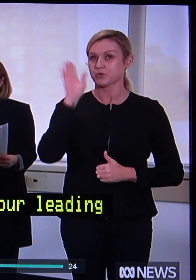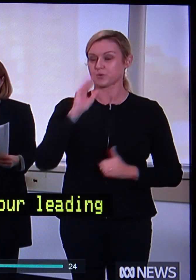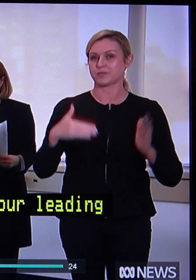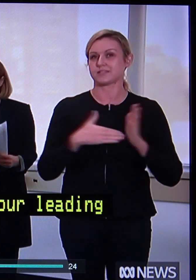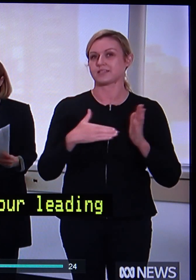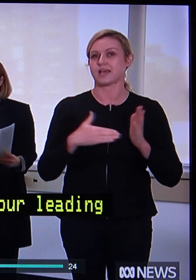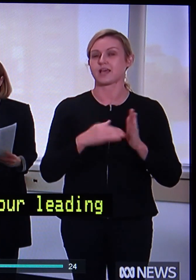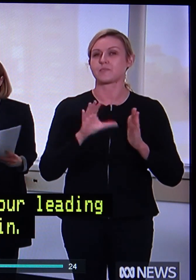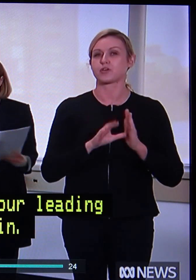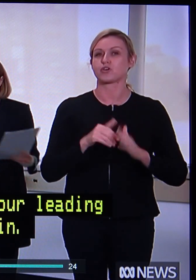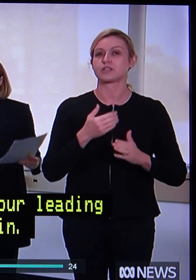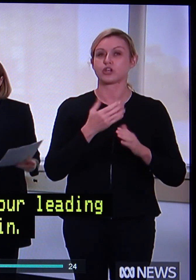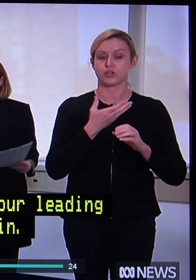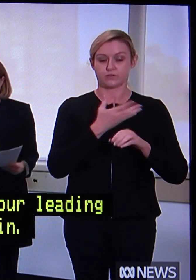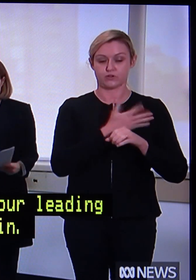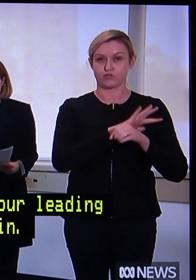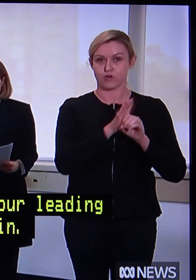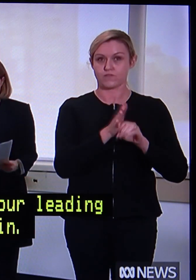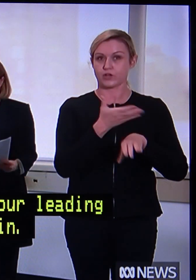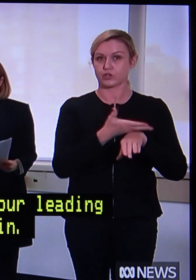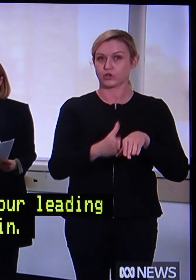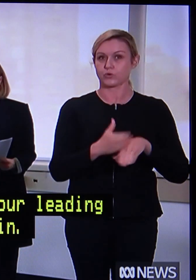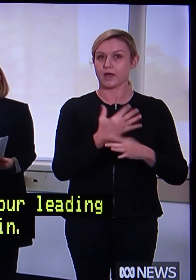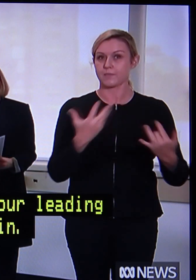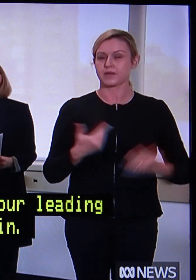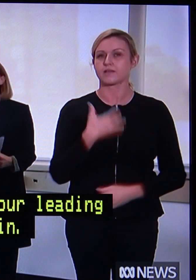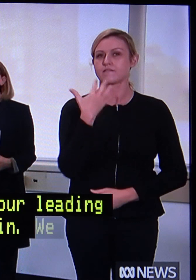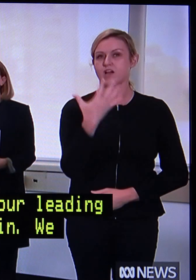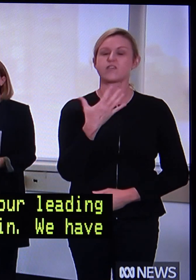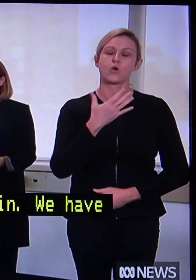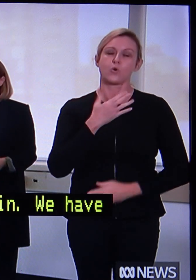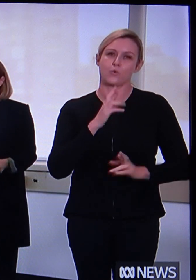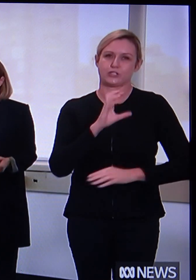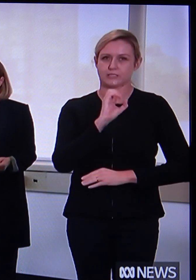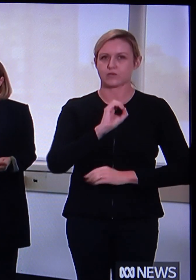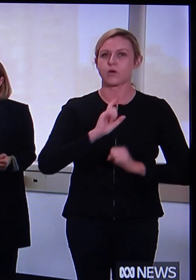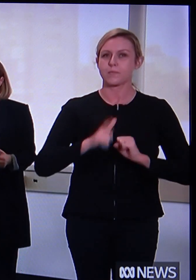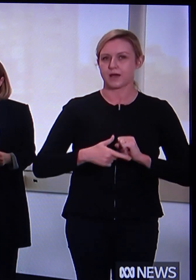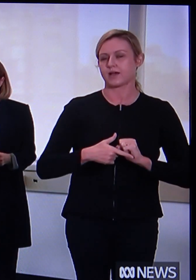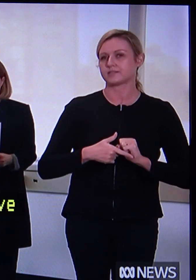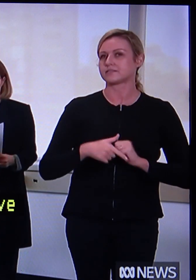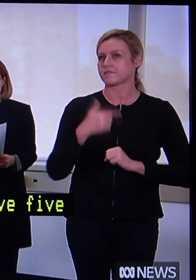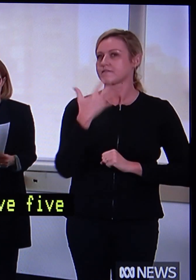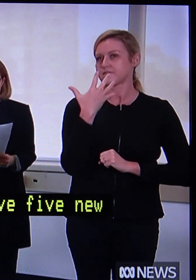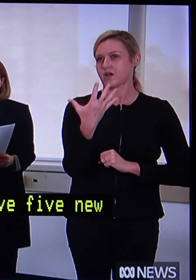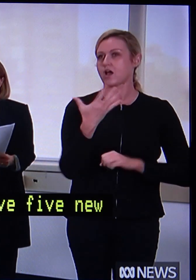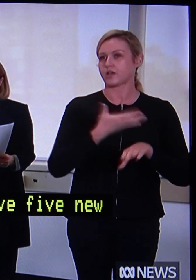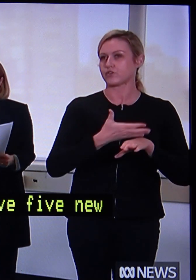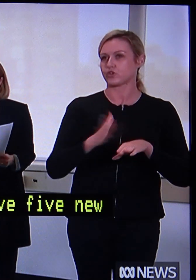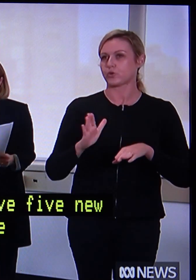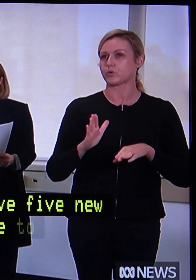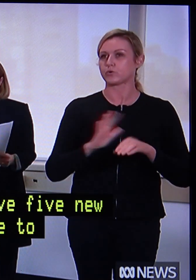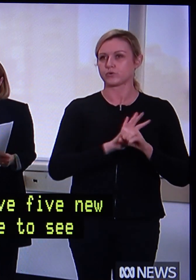we have 5 new cases. I'd still like to see 0. We'd all like to see 0, but 5 new cases is